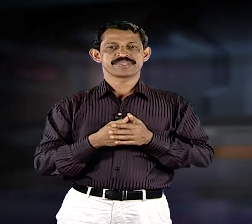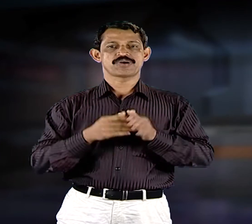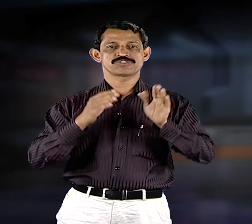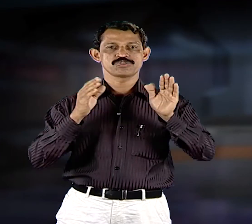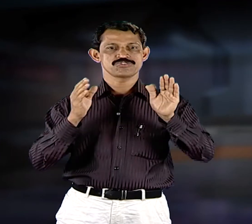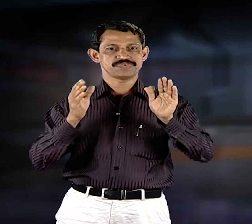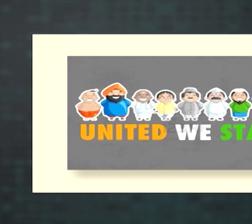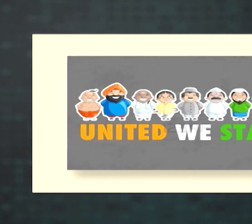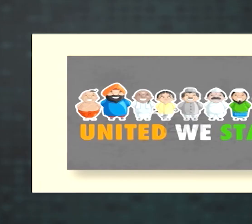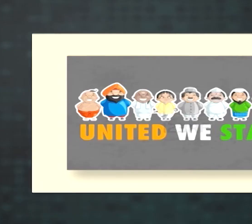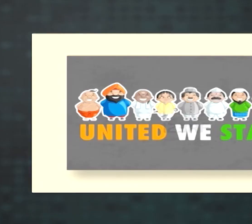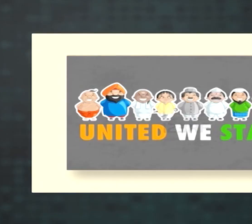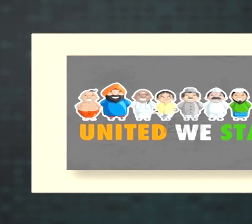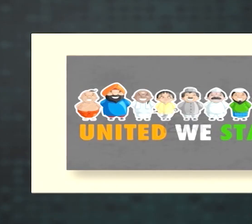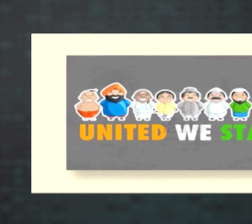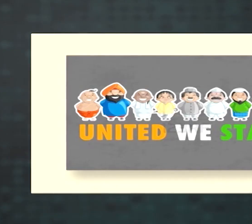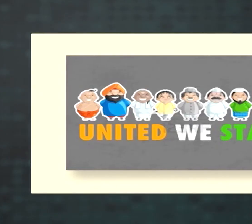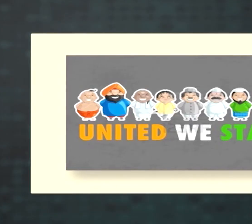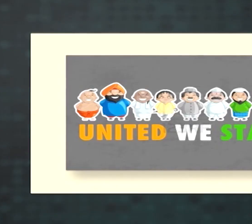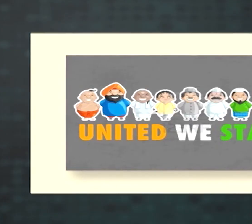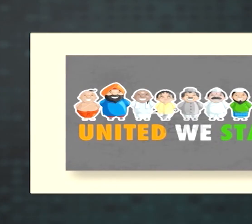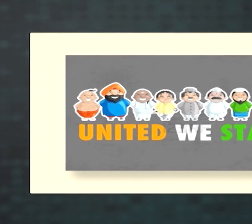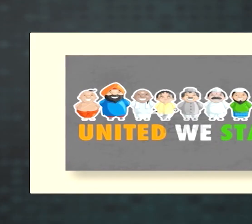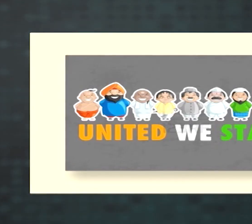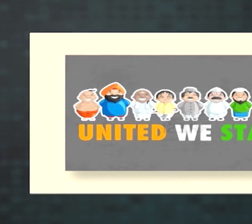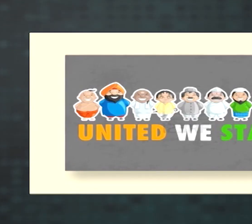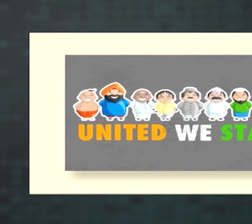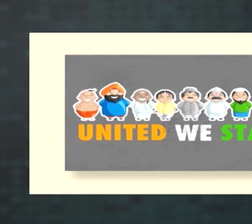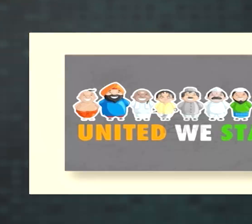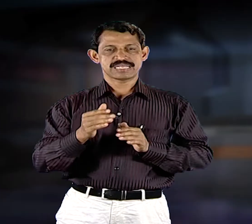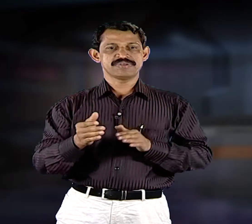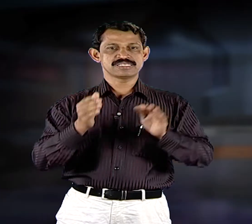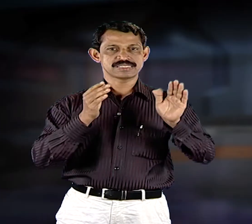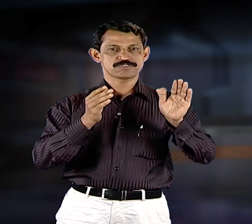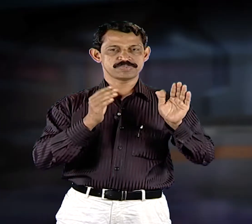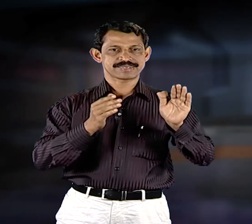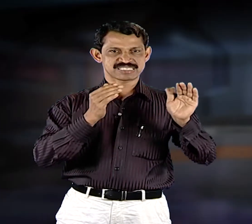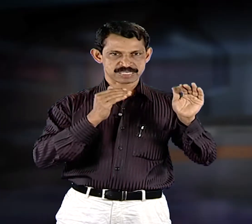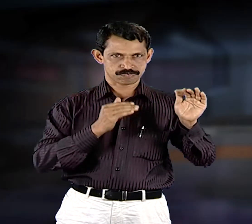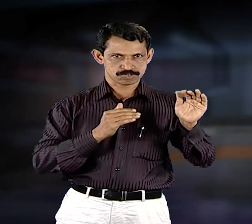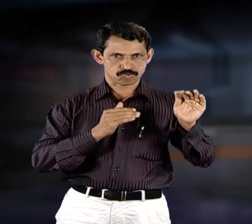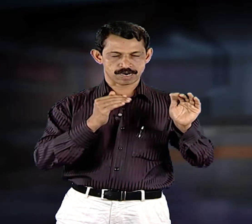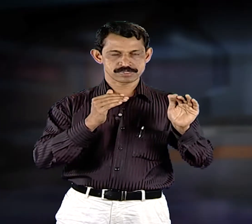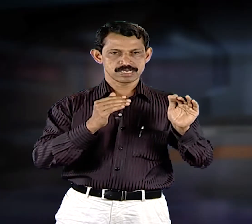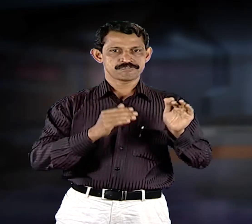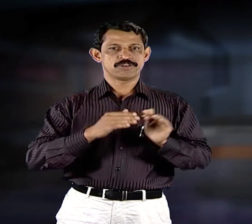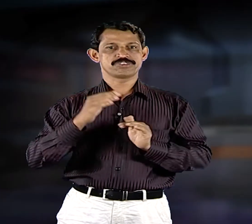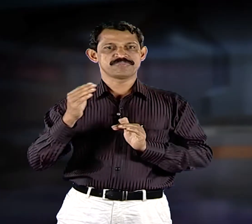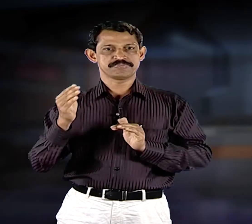The Constitution of India promotes unity in diversity. It expects every citizen to be respectful towards fellow human